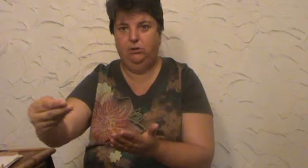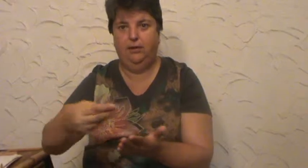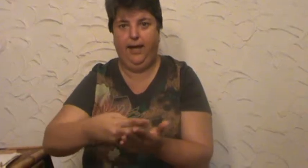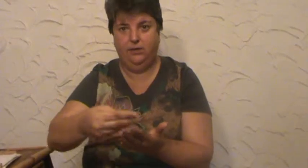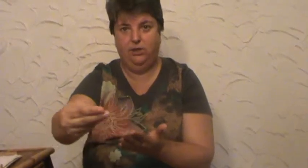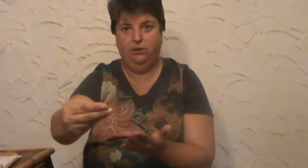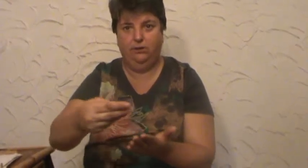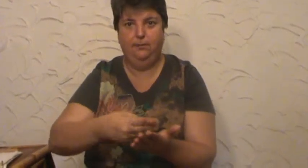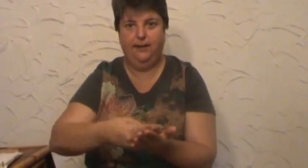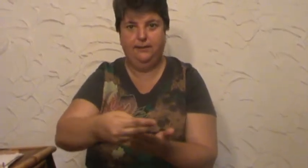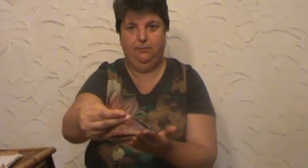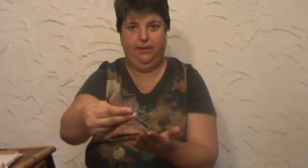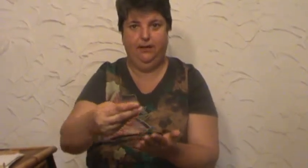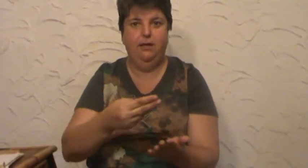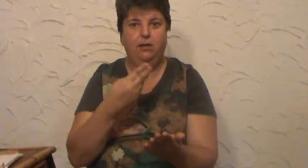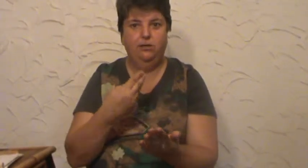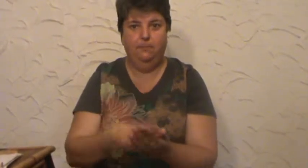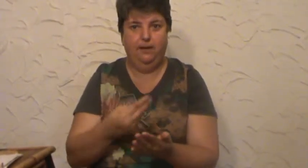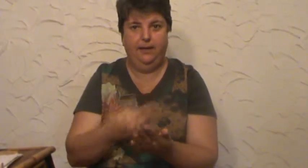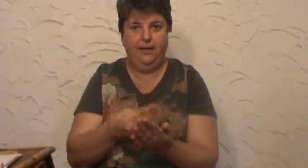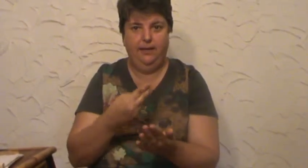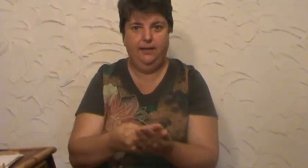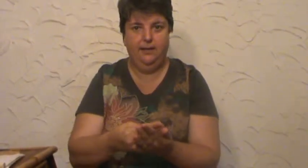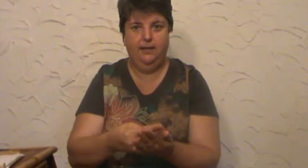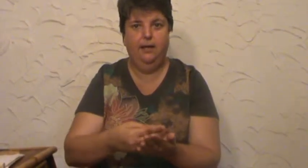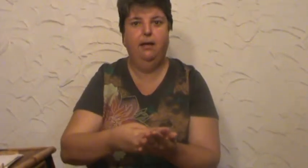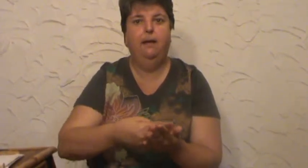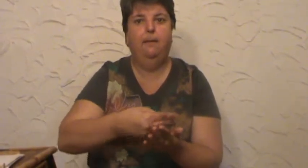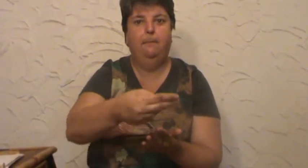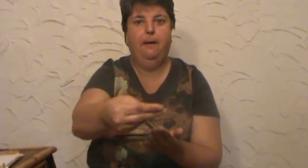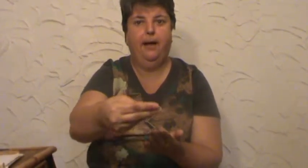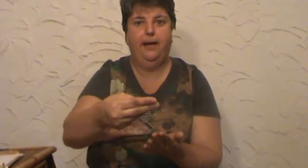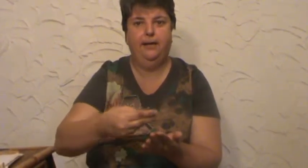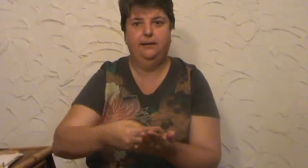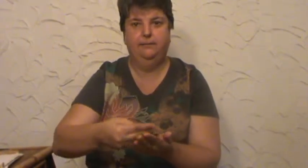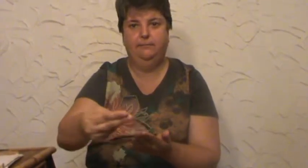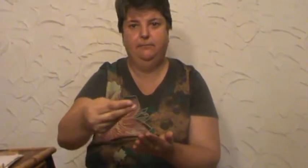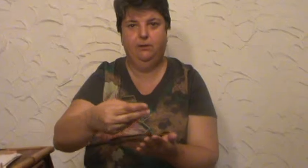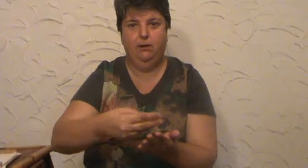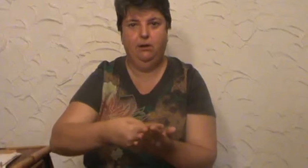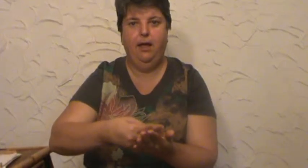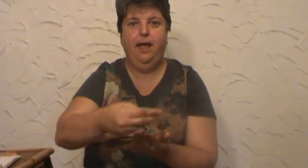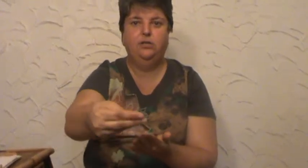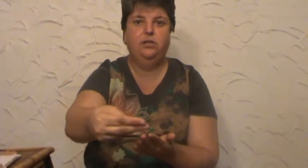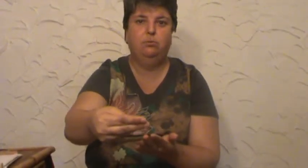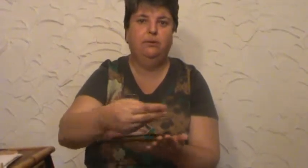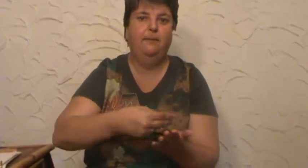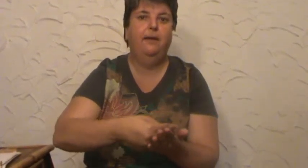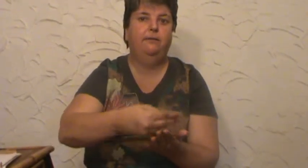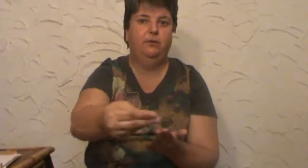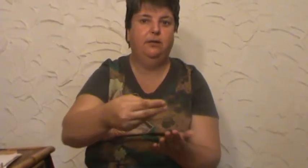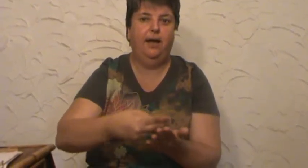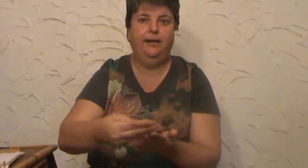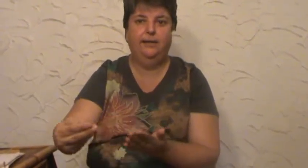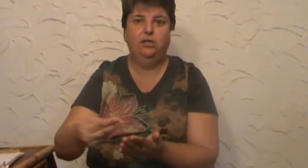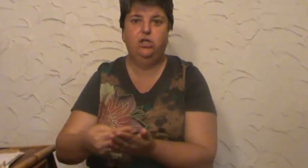the cashier to buy something. So money, buy. Actually, just one time. Do it a lot, that's